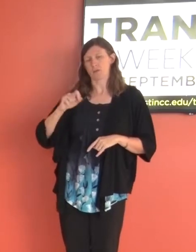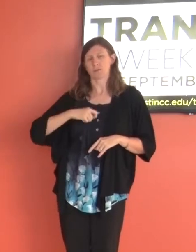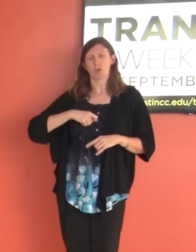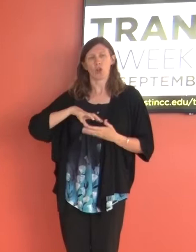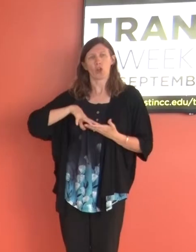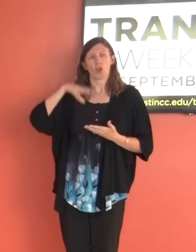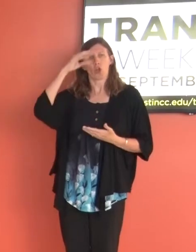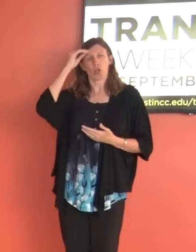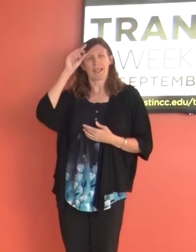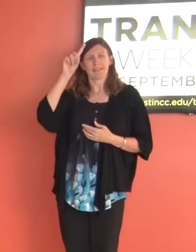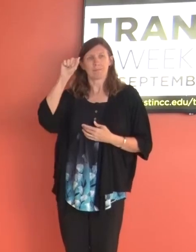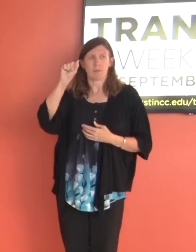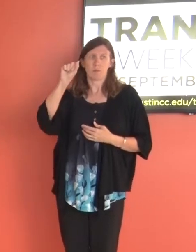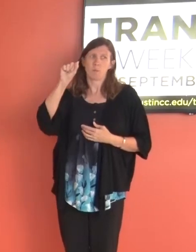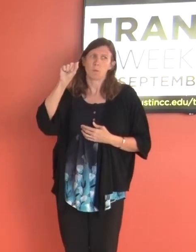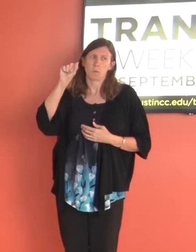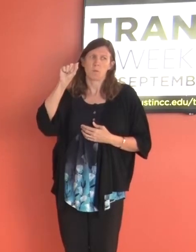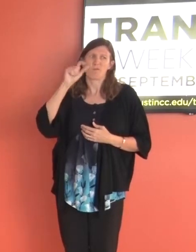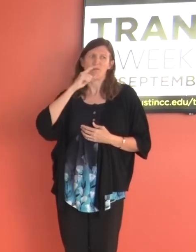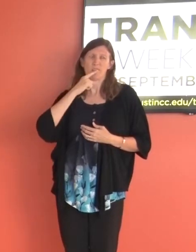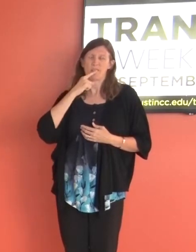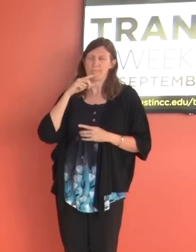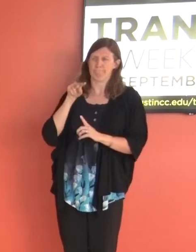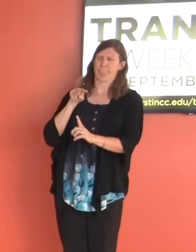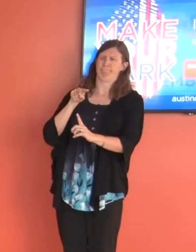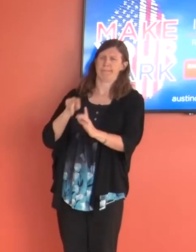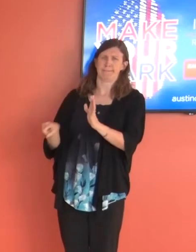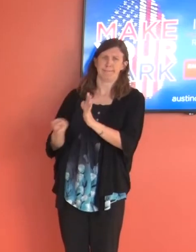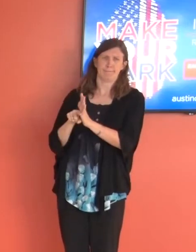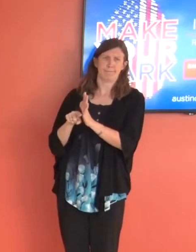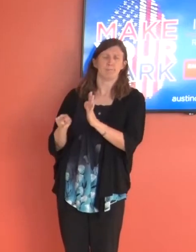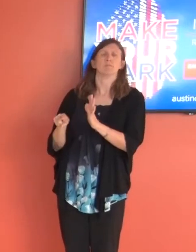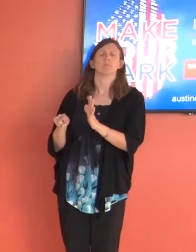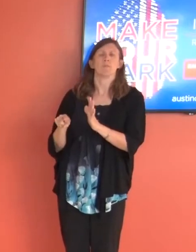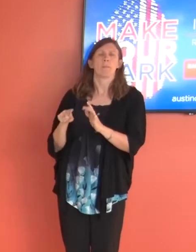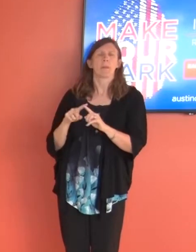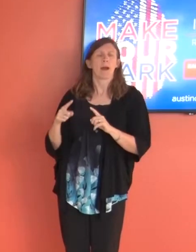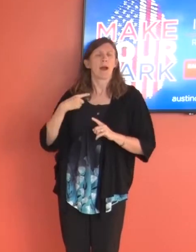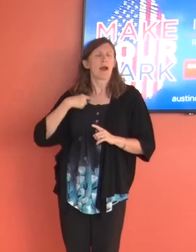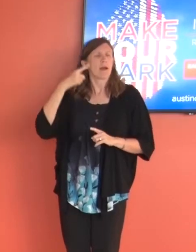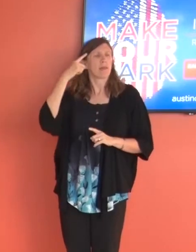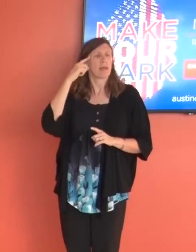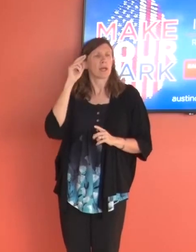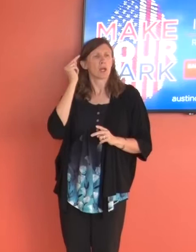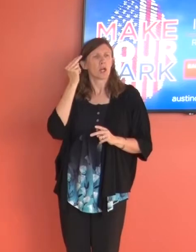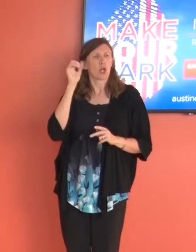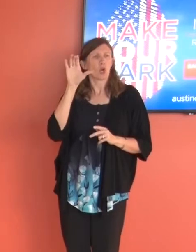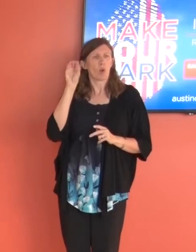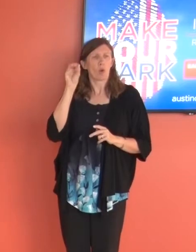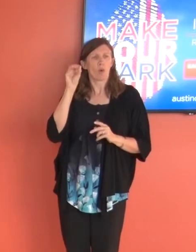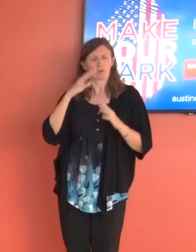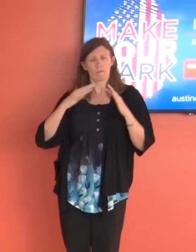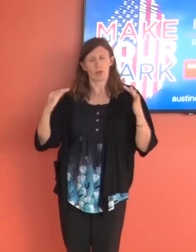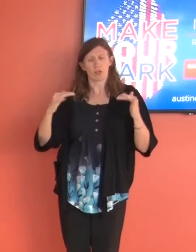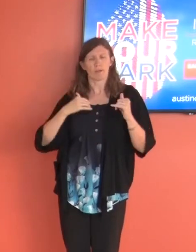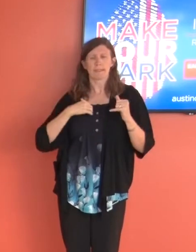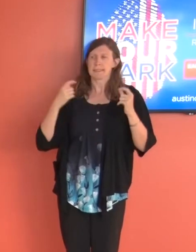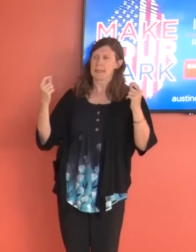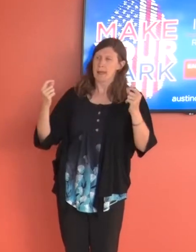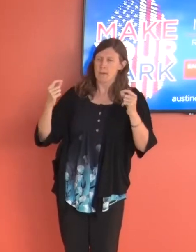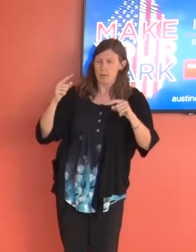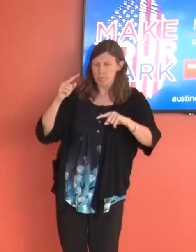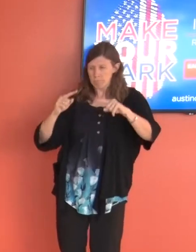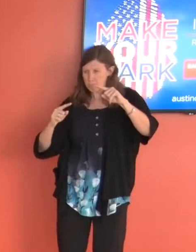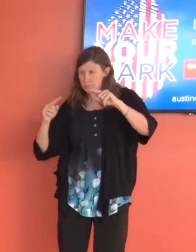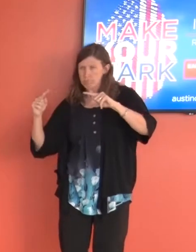is definitely from a deficit-based approach. To me, when we think about neurodiversity, we're talking about celebrating the different ways in